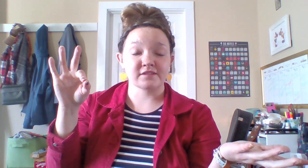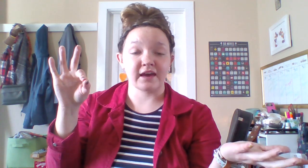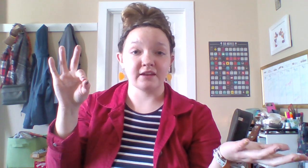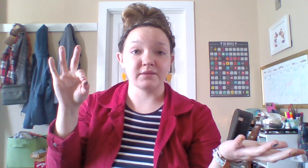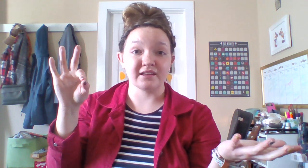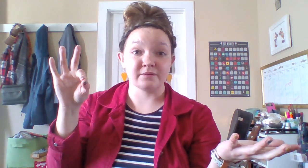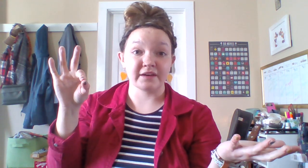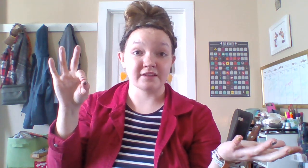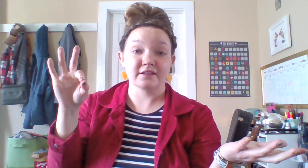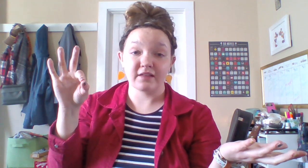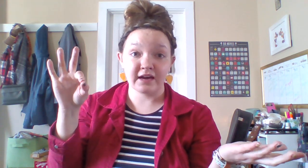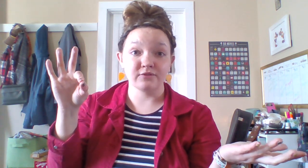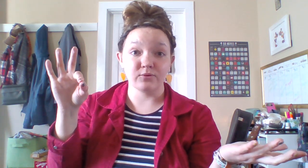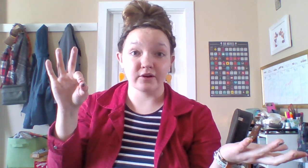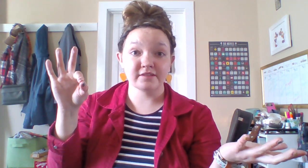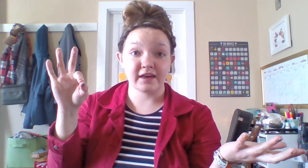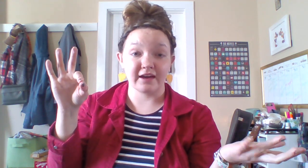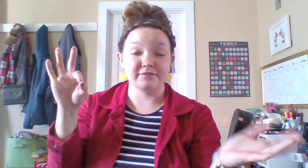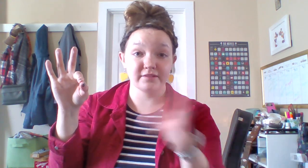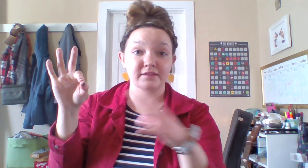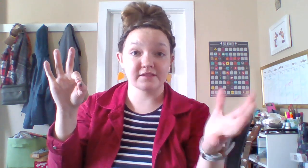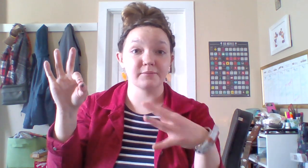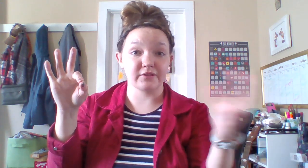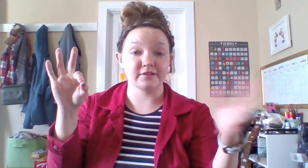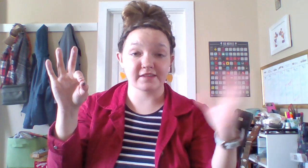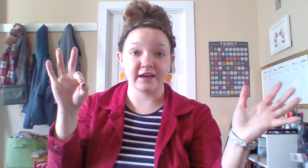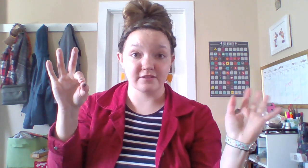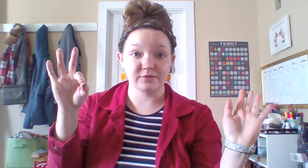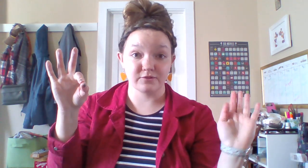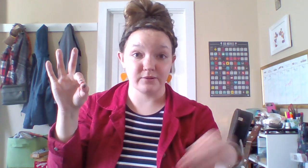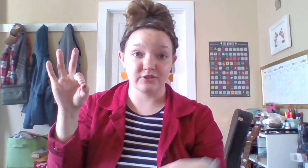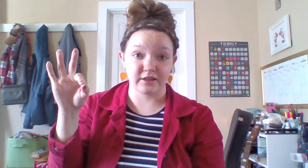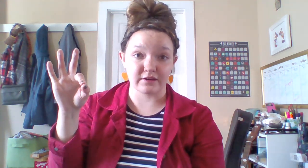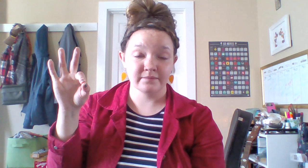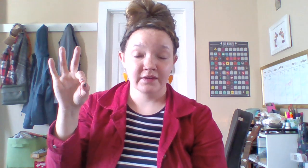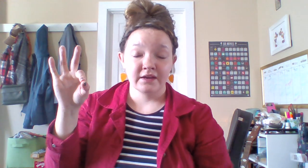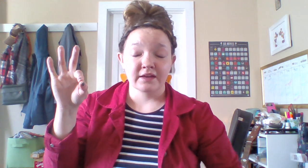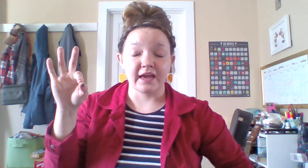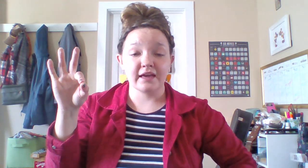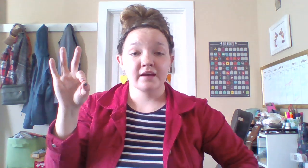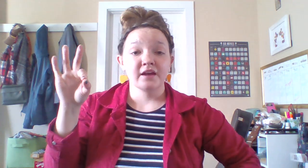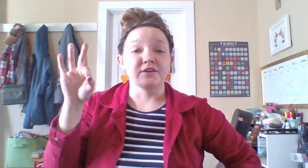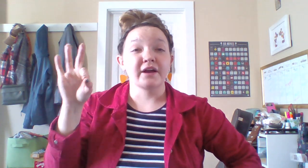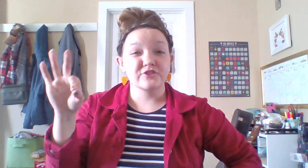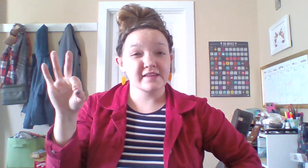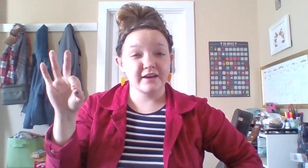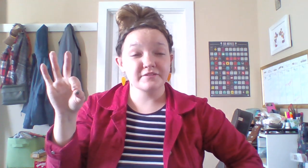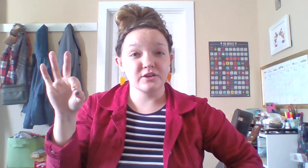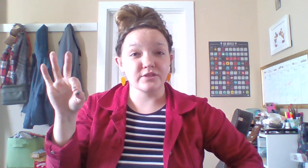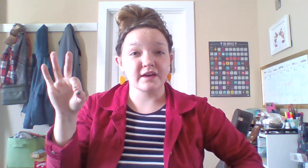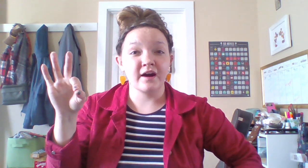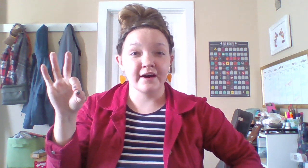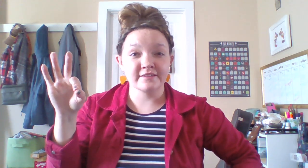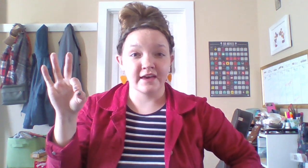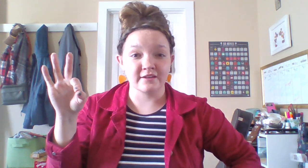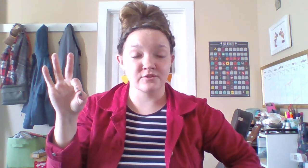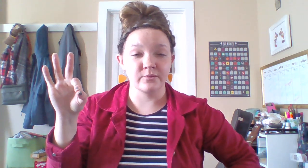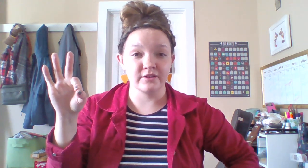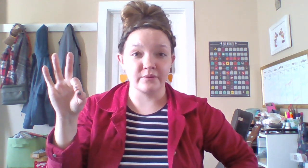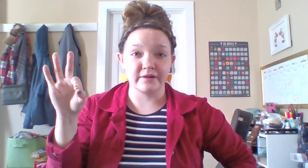sign means, because a lot of words have similar signs to each other, okay? You just have to know the context or what you're working